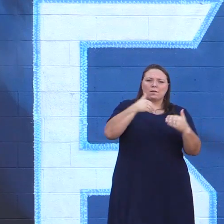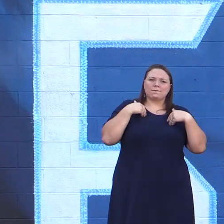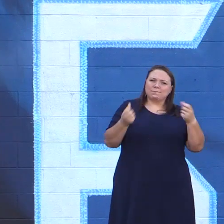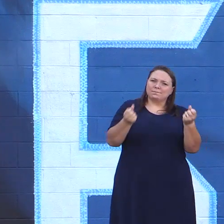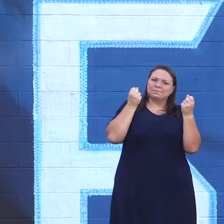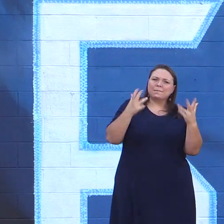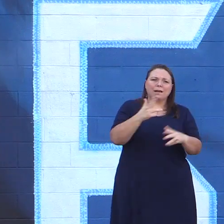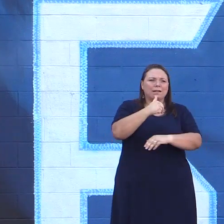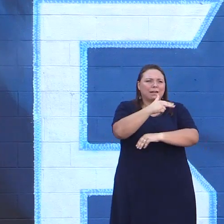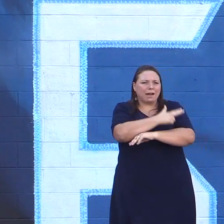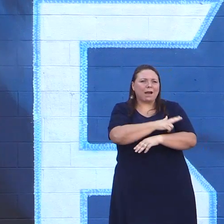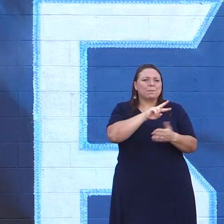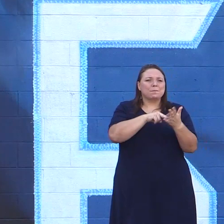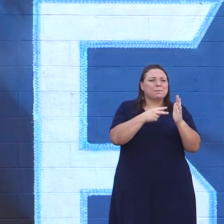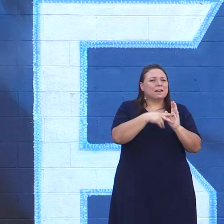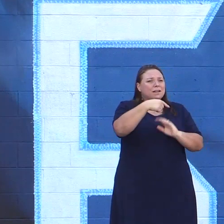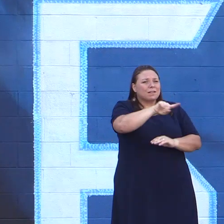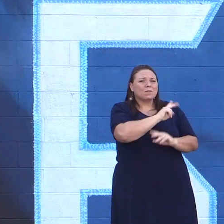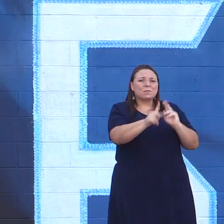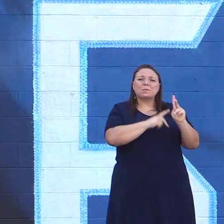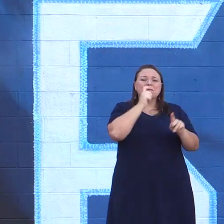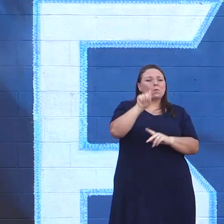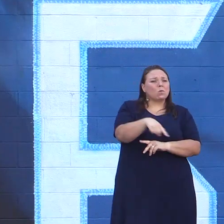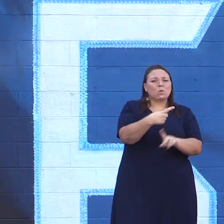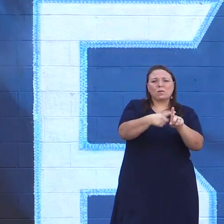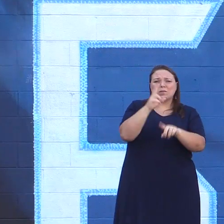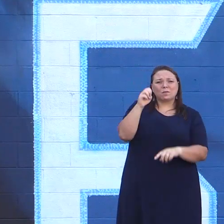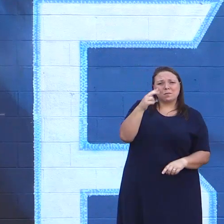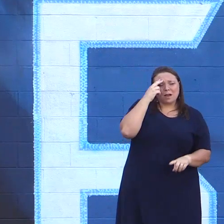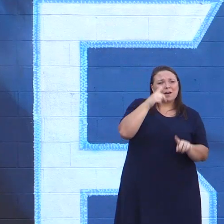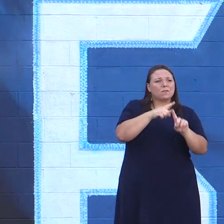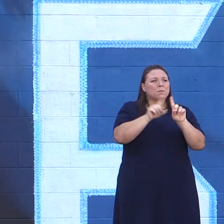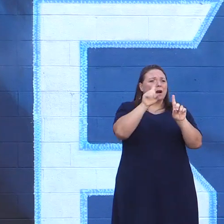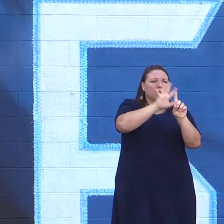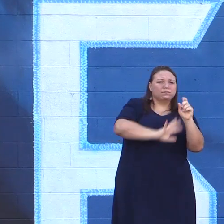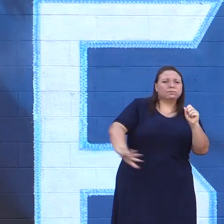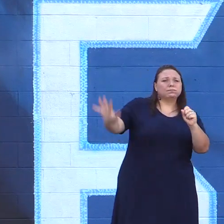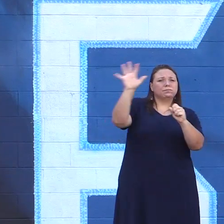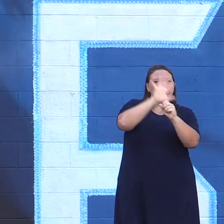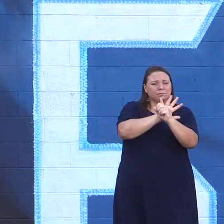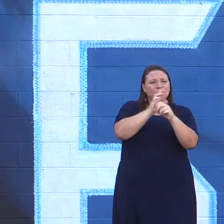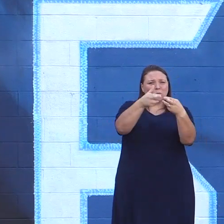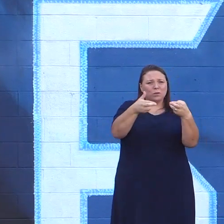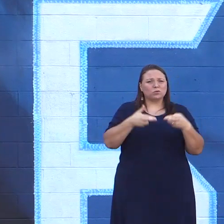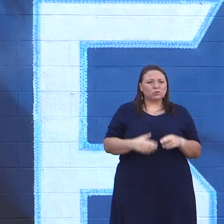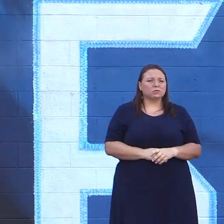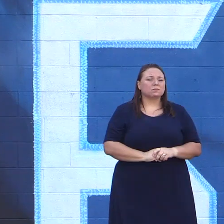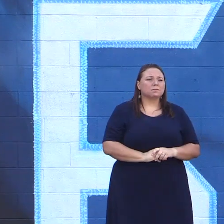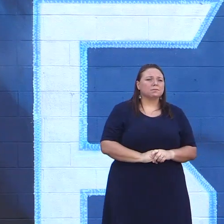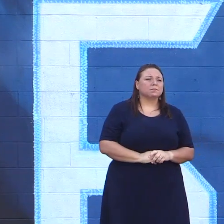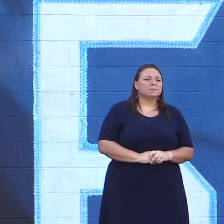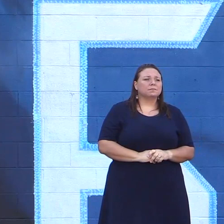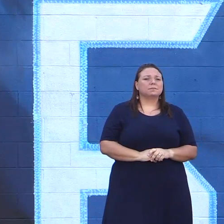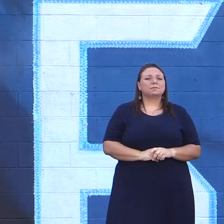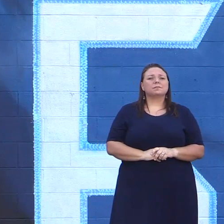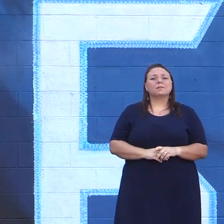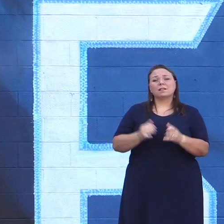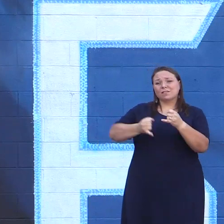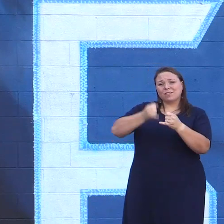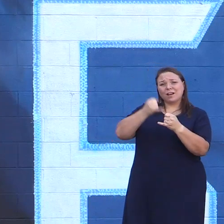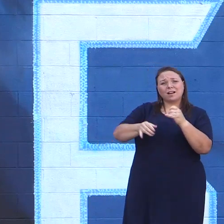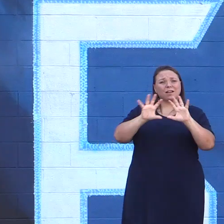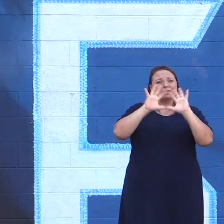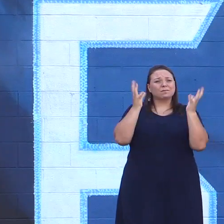these individuals are not just from Nashville. These are individuals affected with COVID from all over our region. Finally, the World